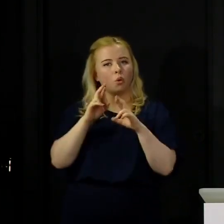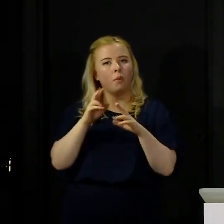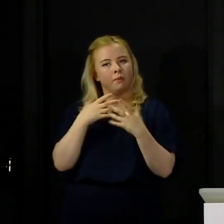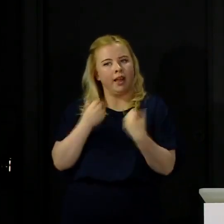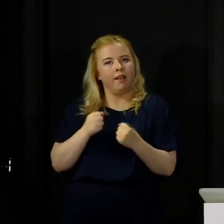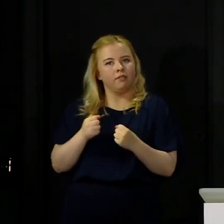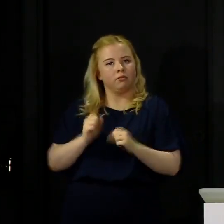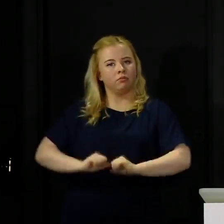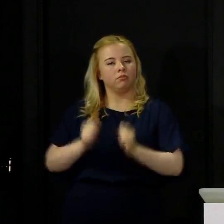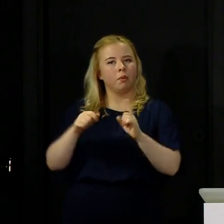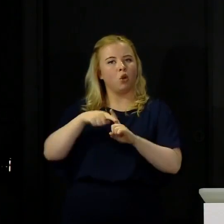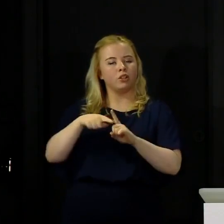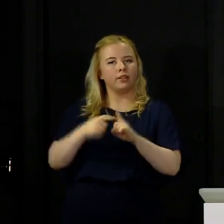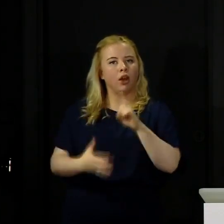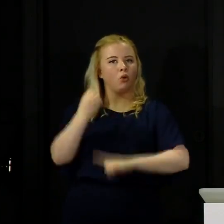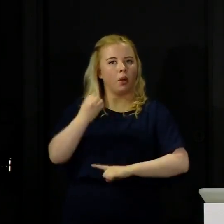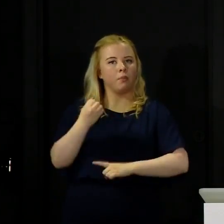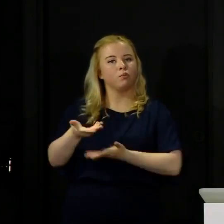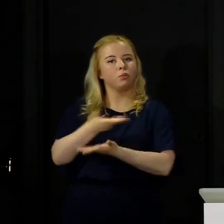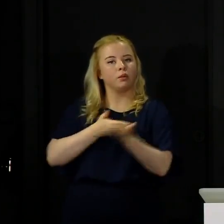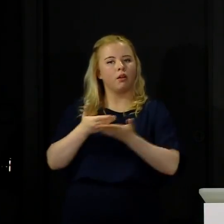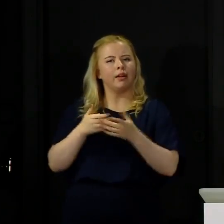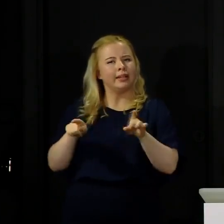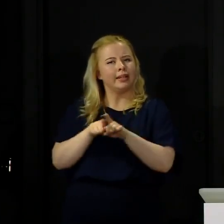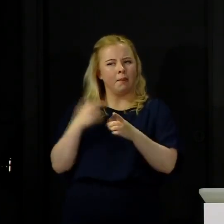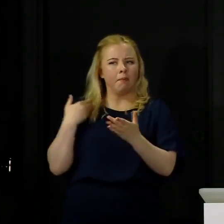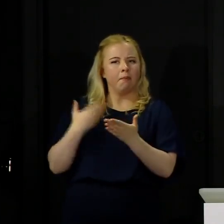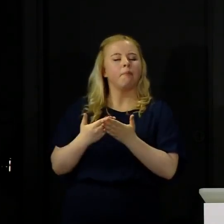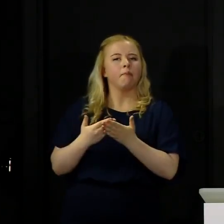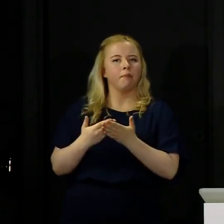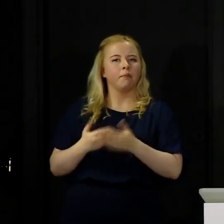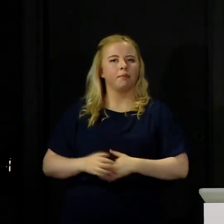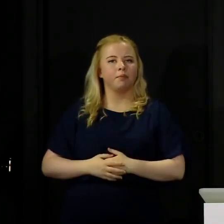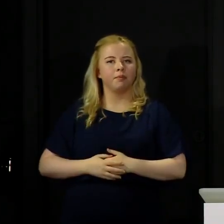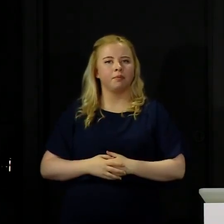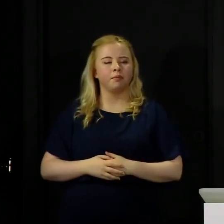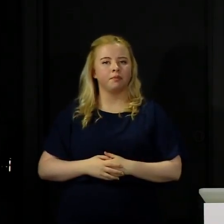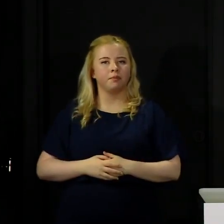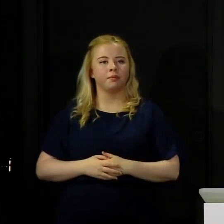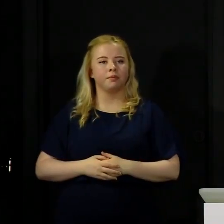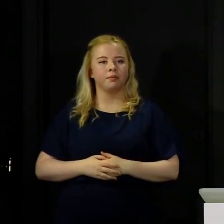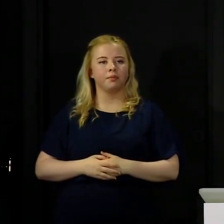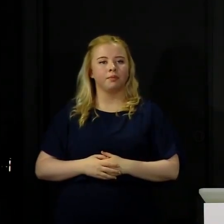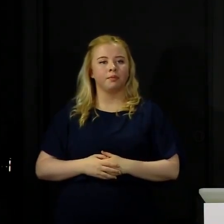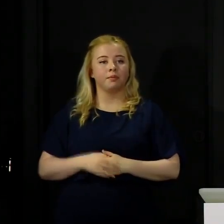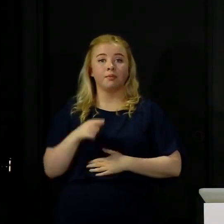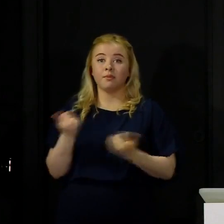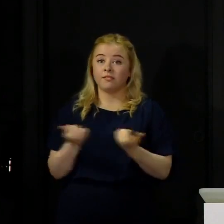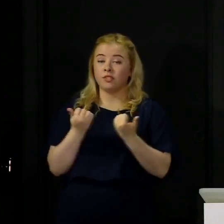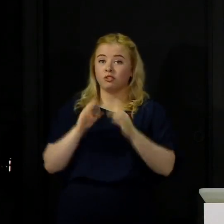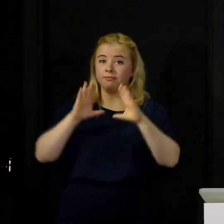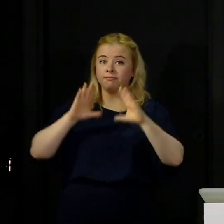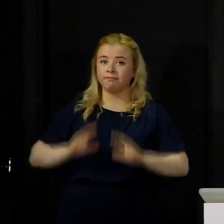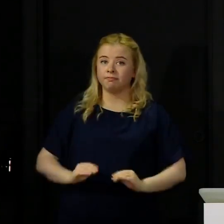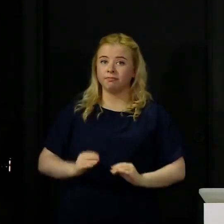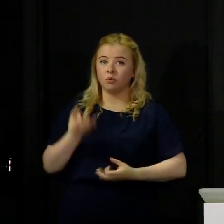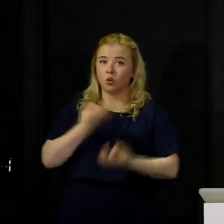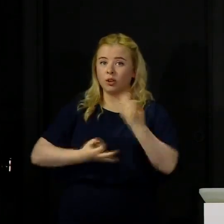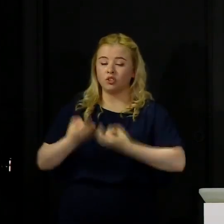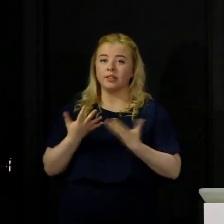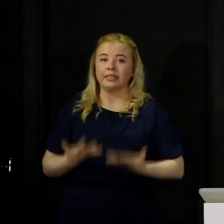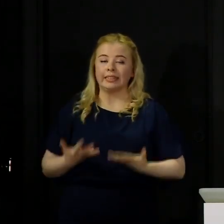good outcome from these discussions as we have in the past few months so far. That concludes the